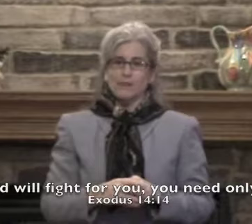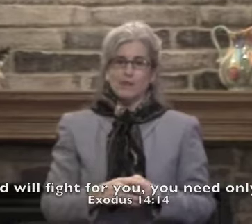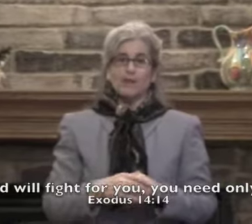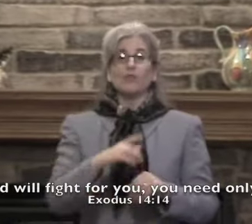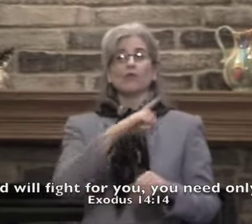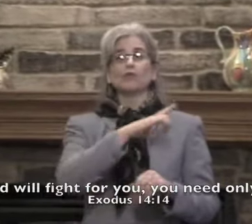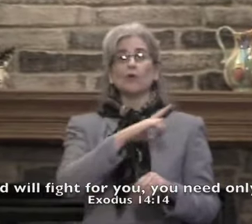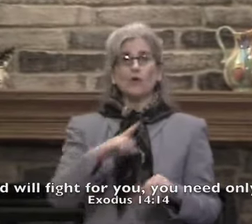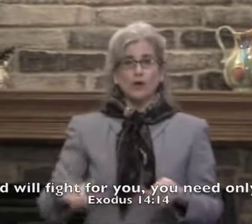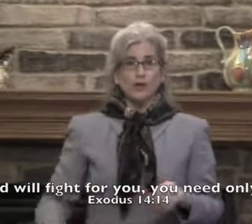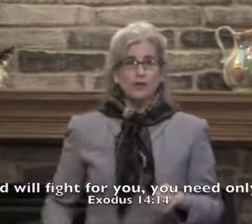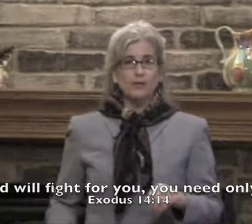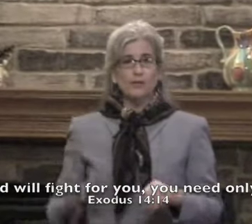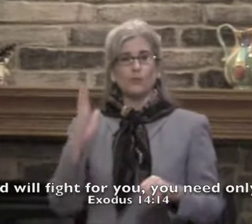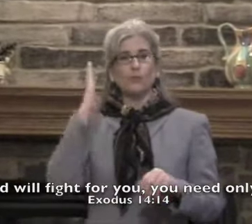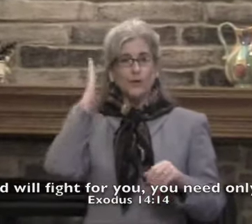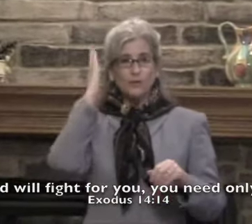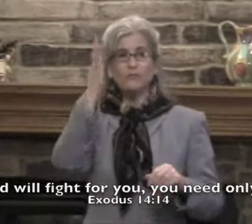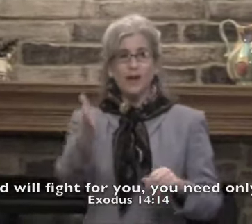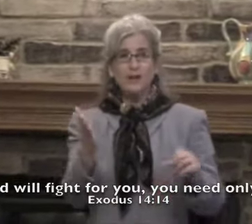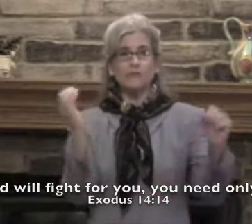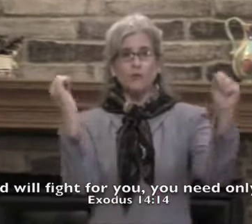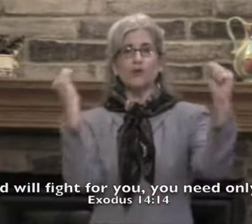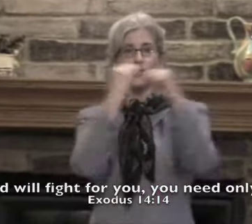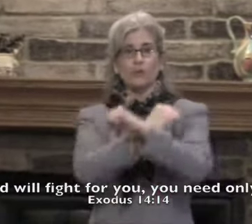The Lord will fight for you.